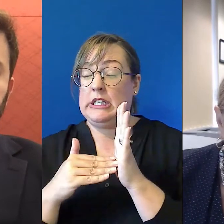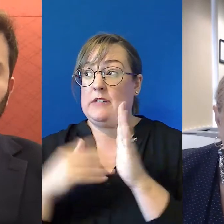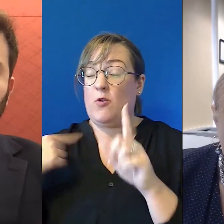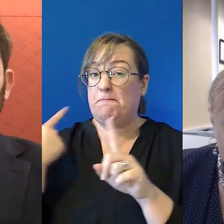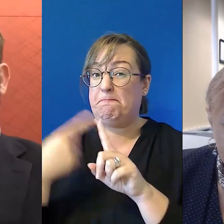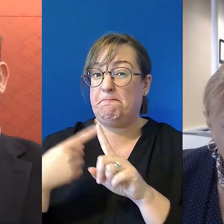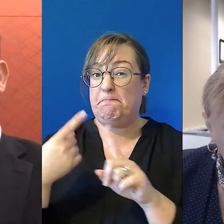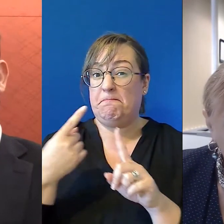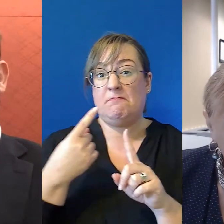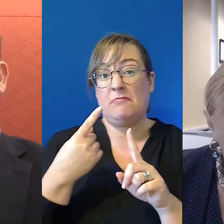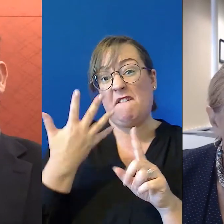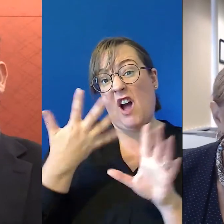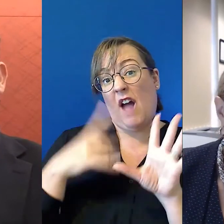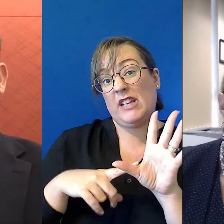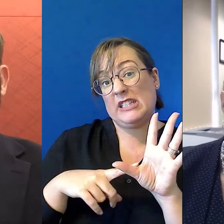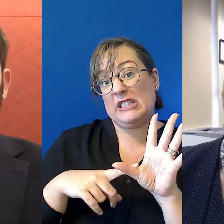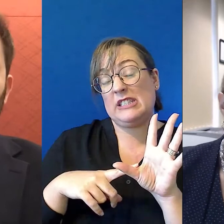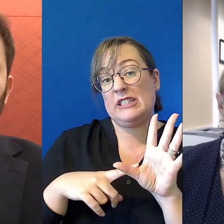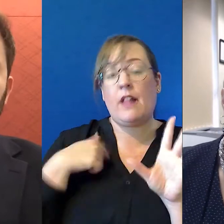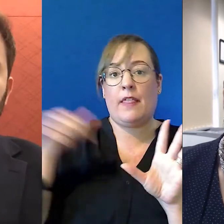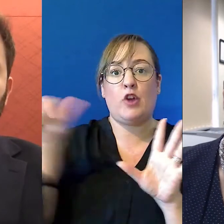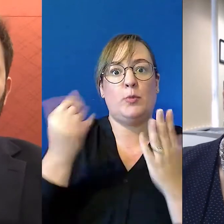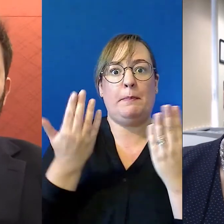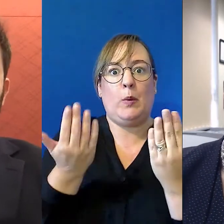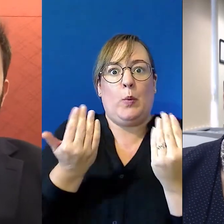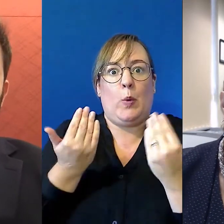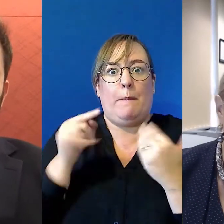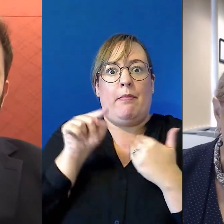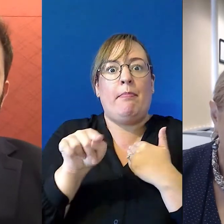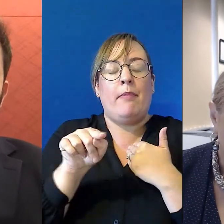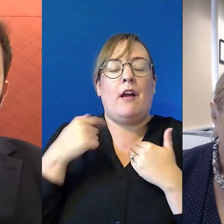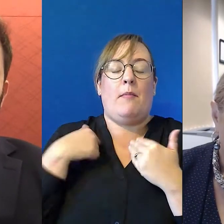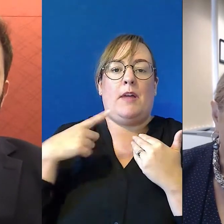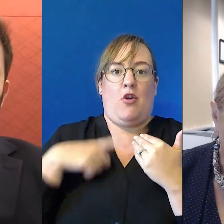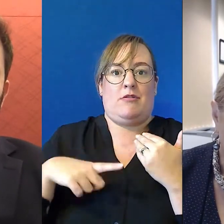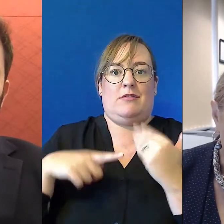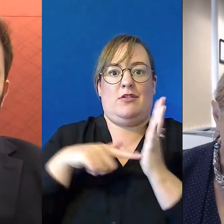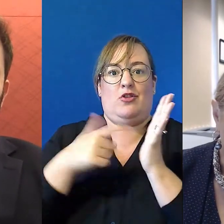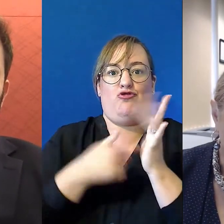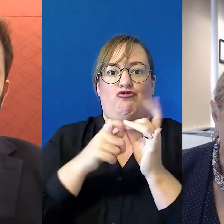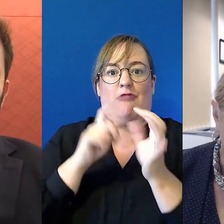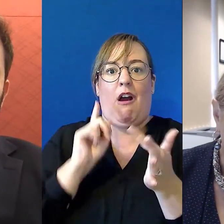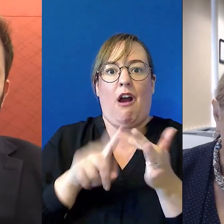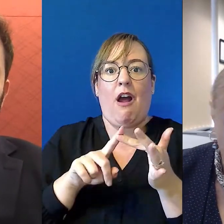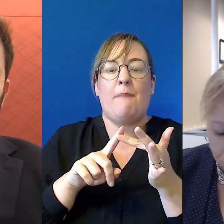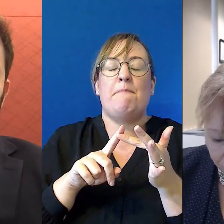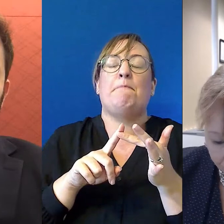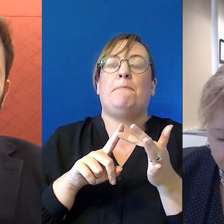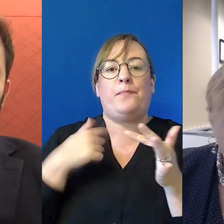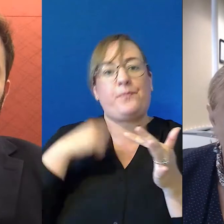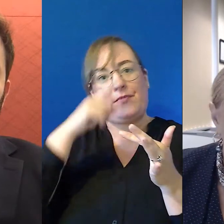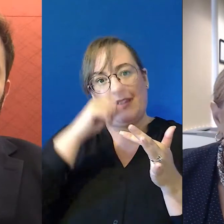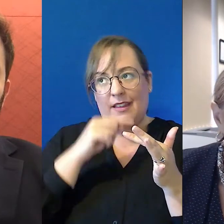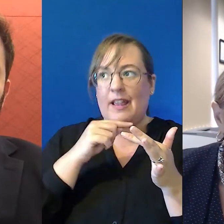years. And it's one that should be welcomed, because it gives the tribes and the government the opportunity to talk to each